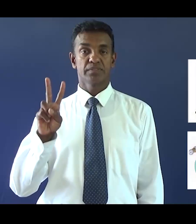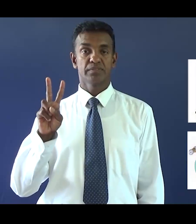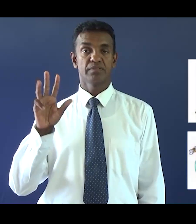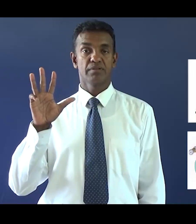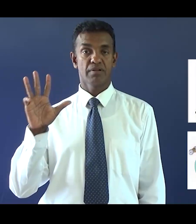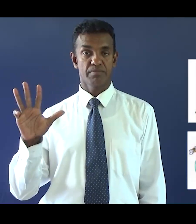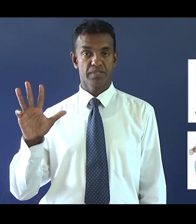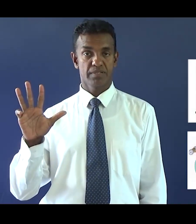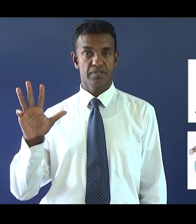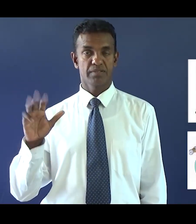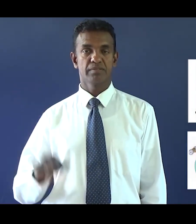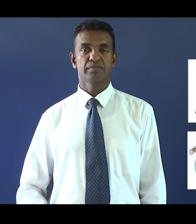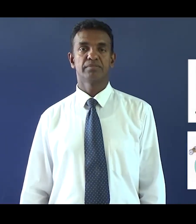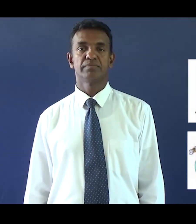Being involved in politics,